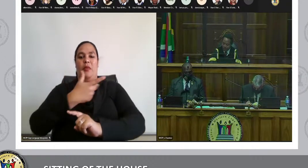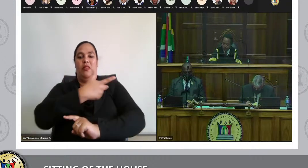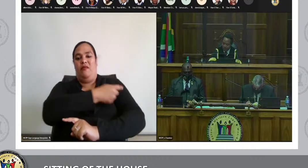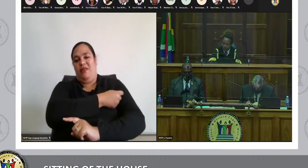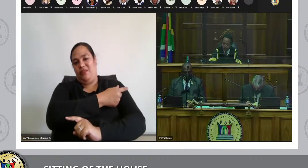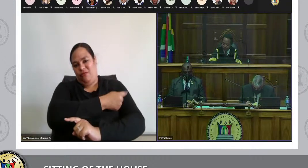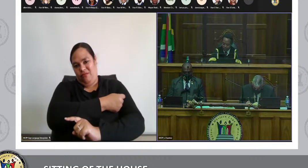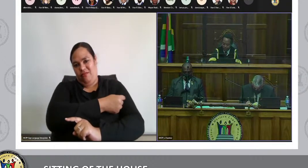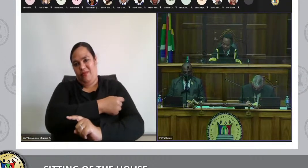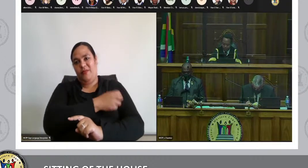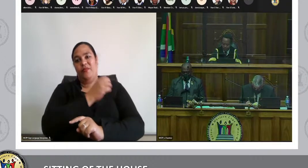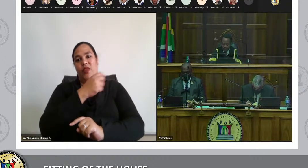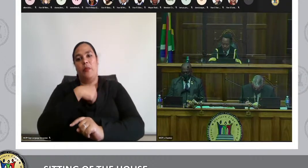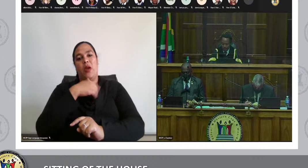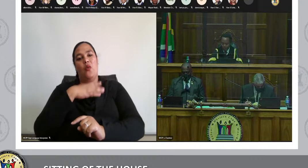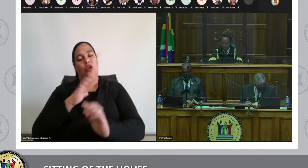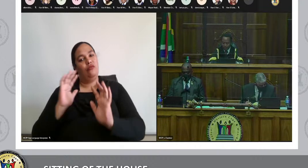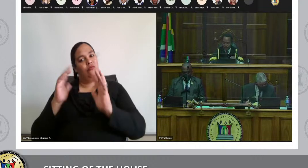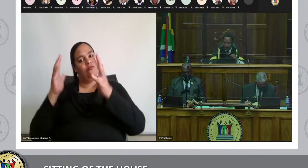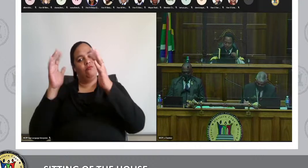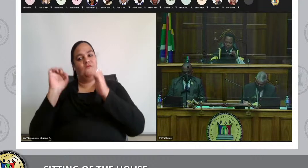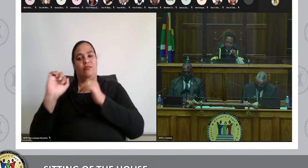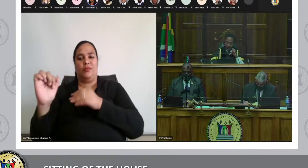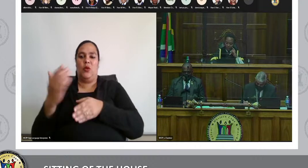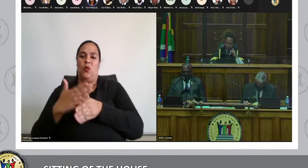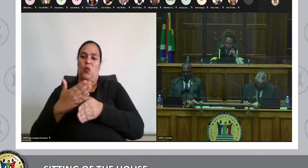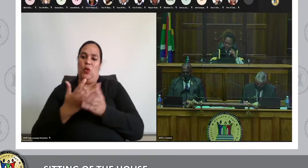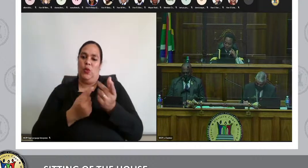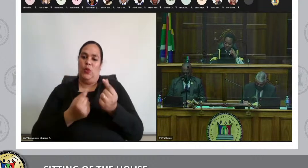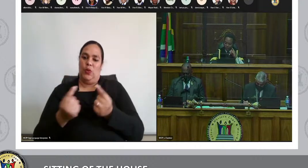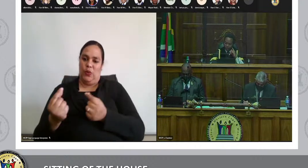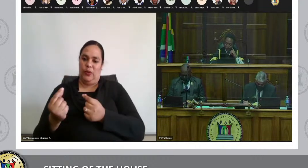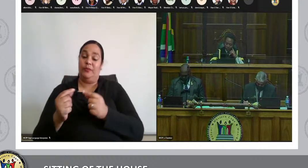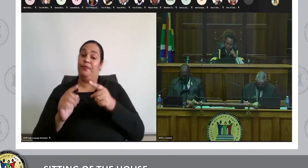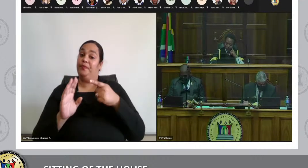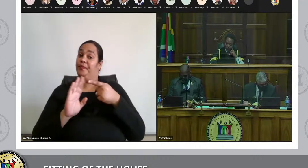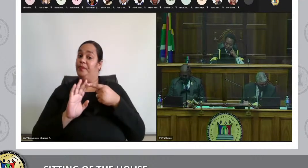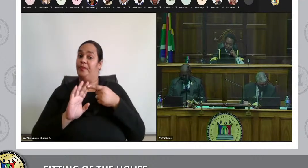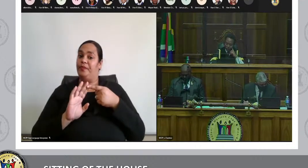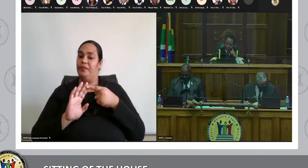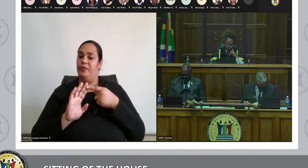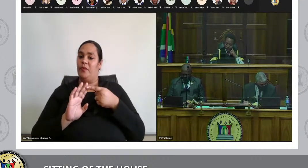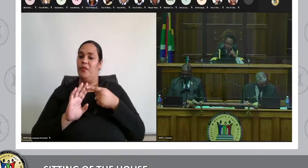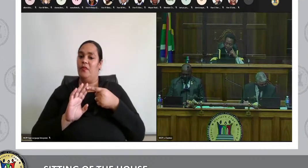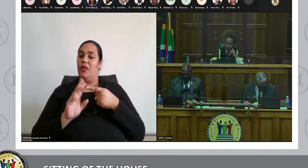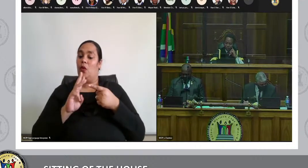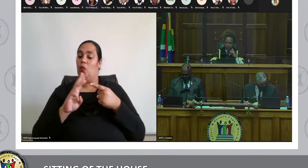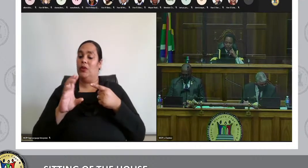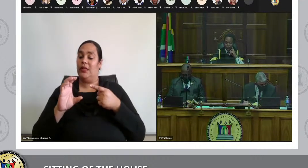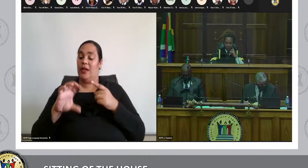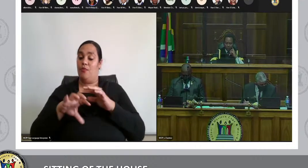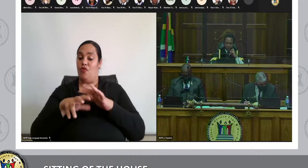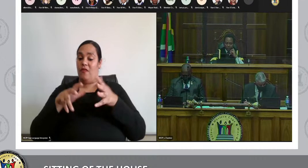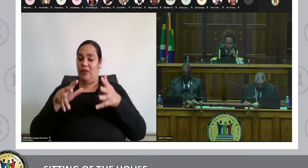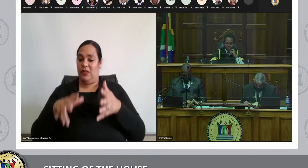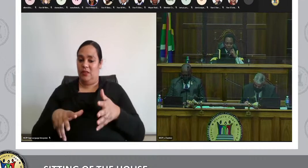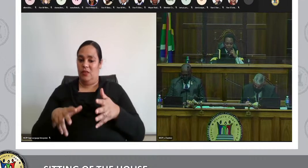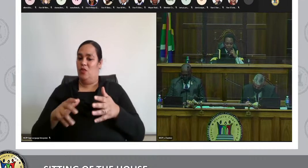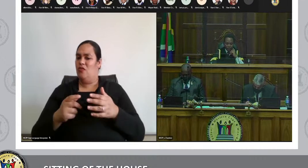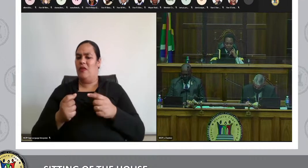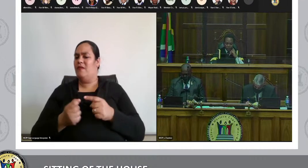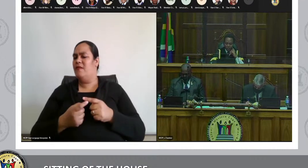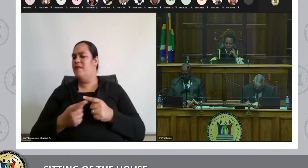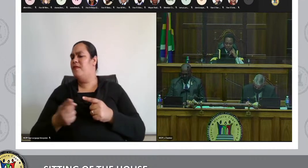So I want to commend her on that. Number one, with the Western Cape province not far away